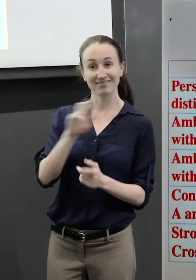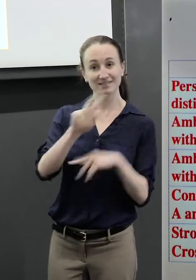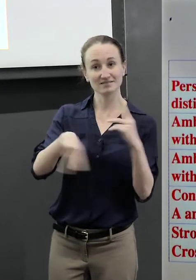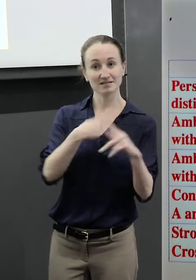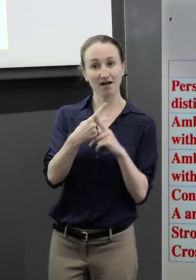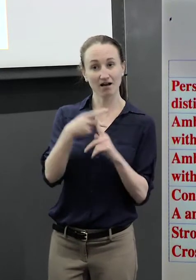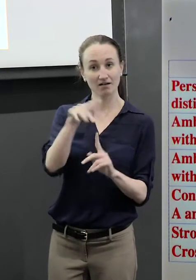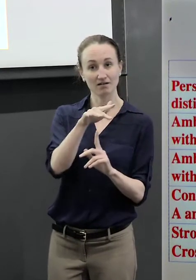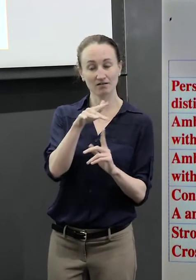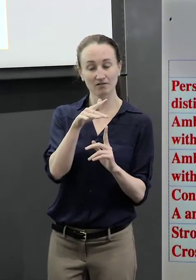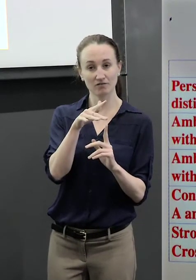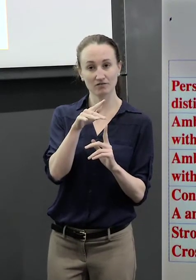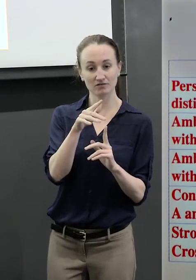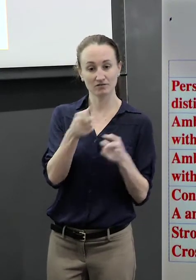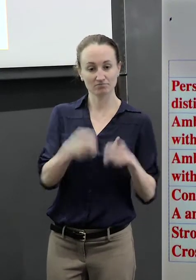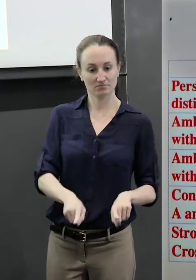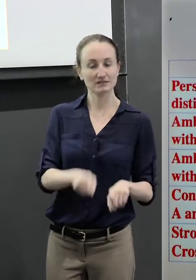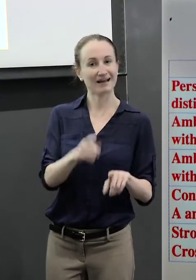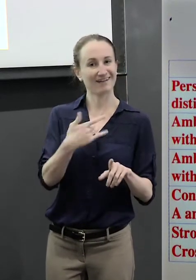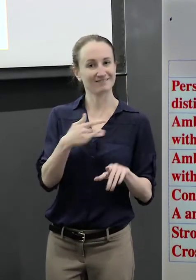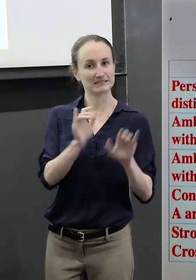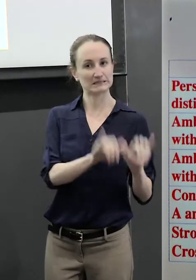get exactly the same kind of answer.